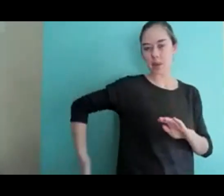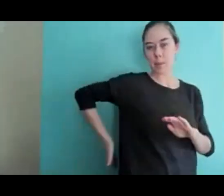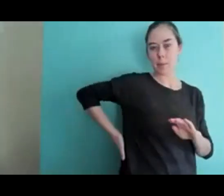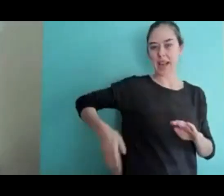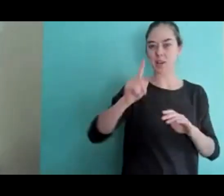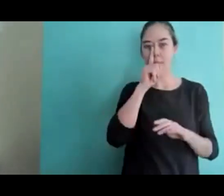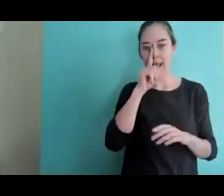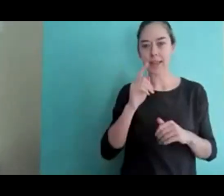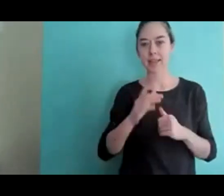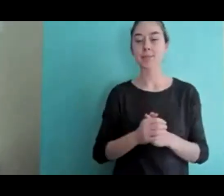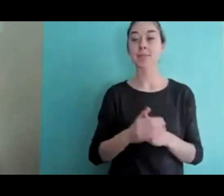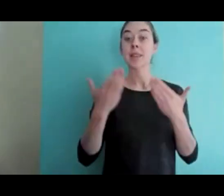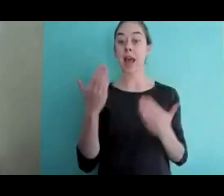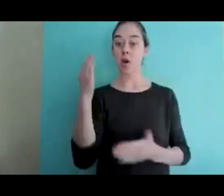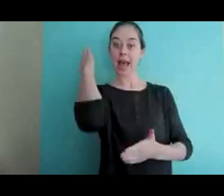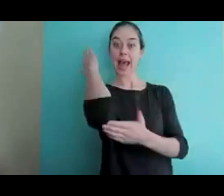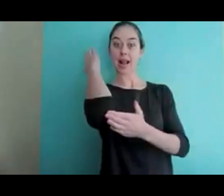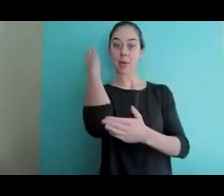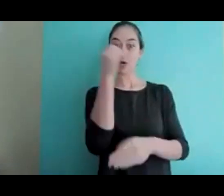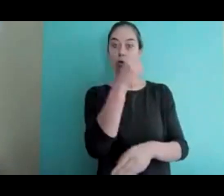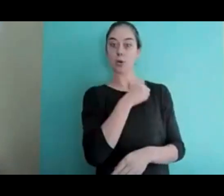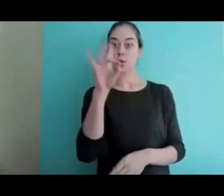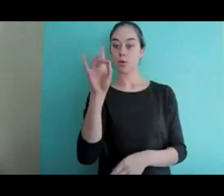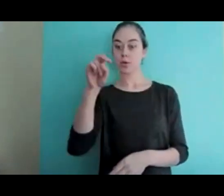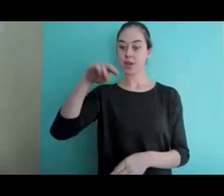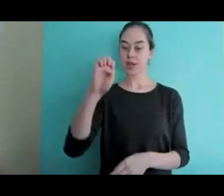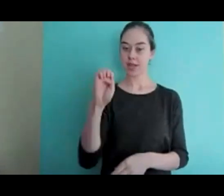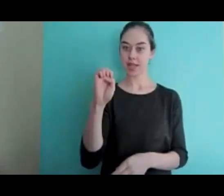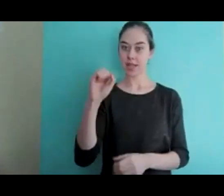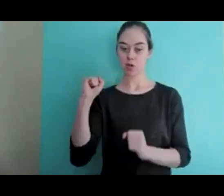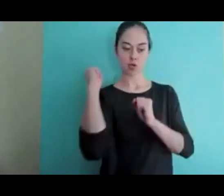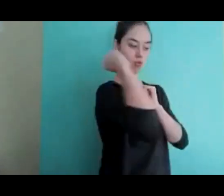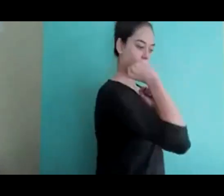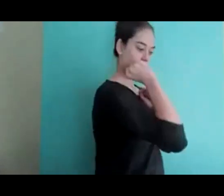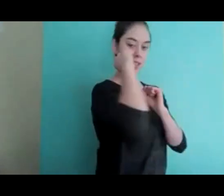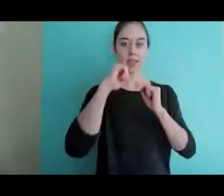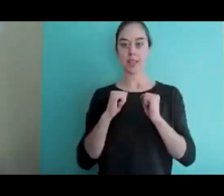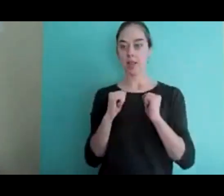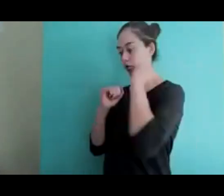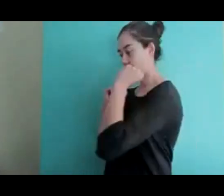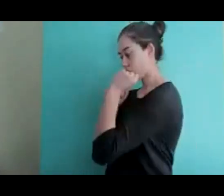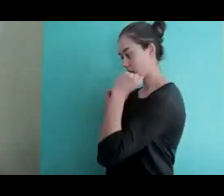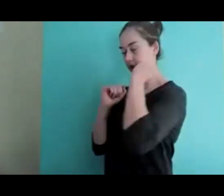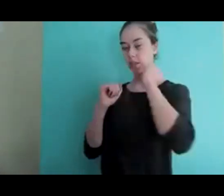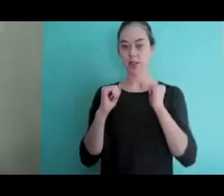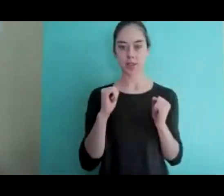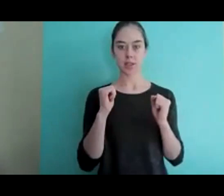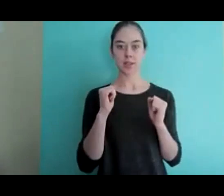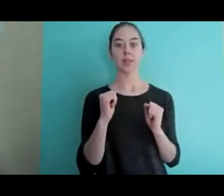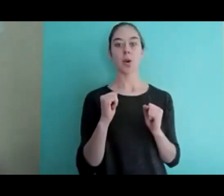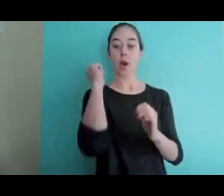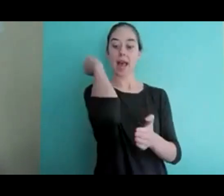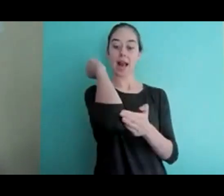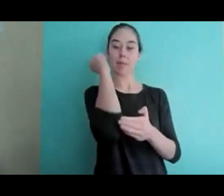to knee. Cross your body. Cross your body. Same thing. Instead of hand to foot, it's elbow to